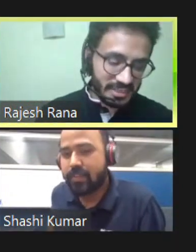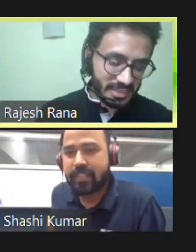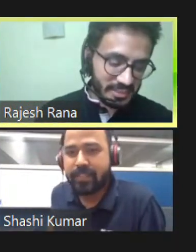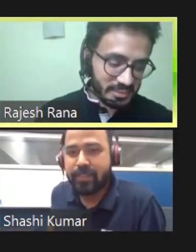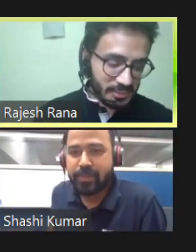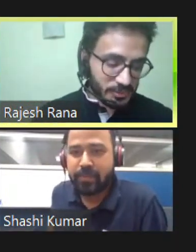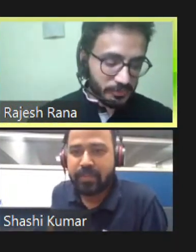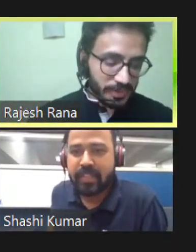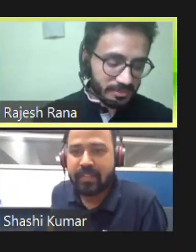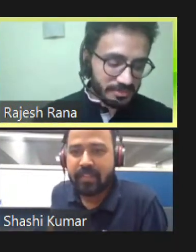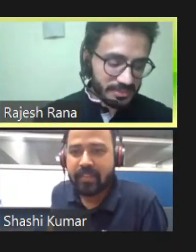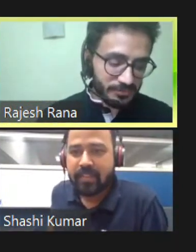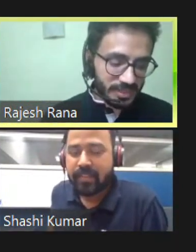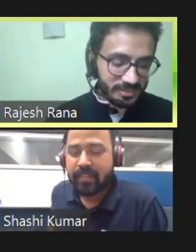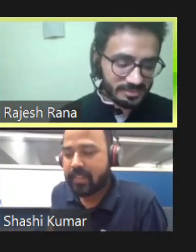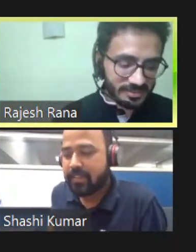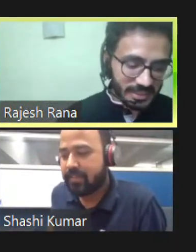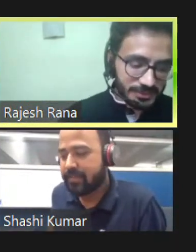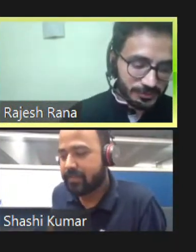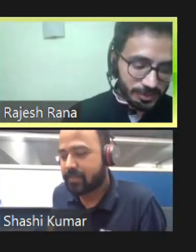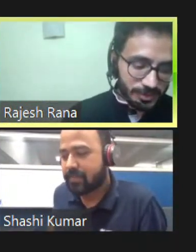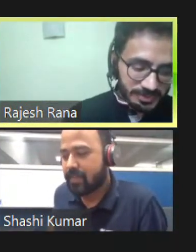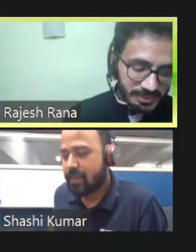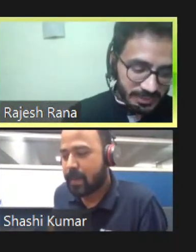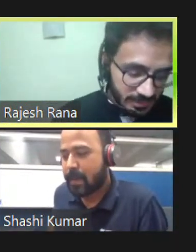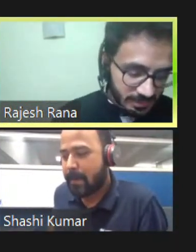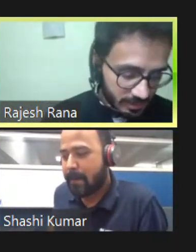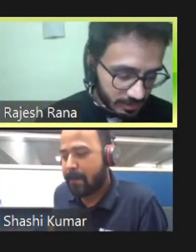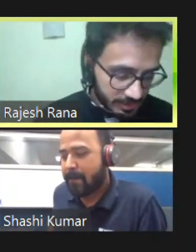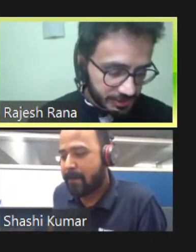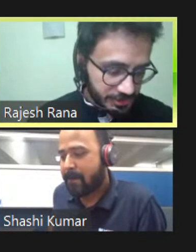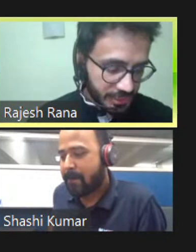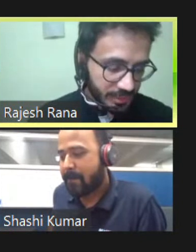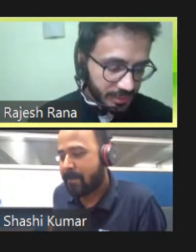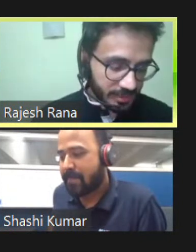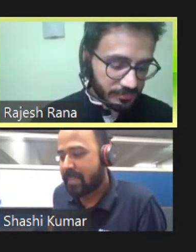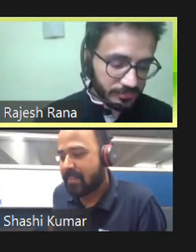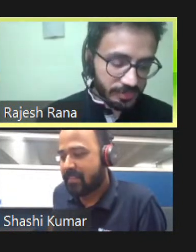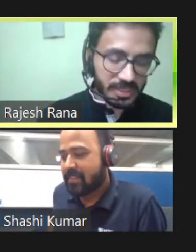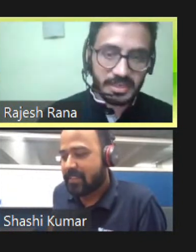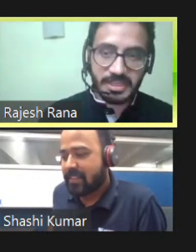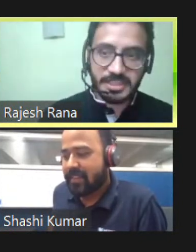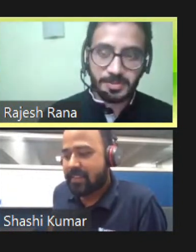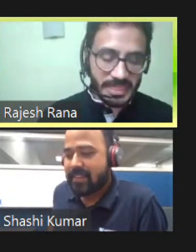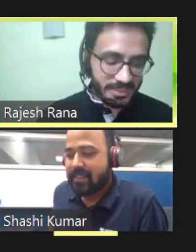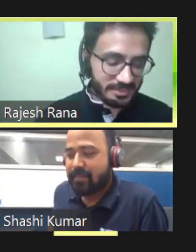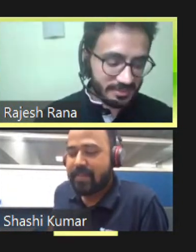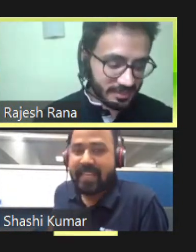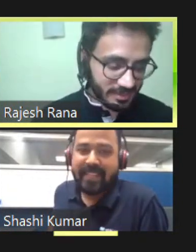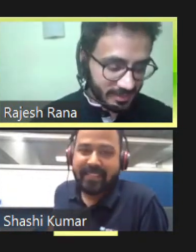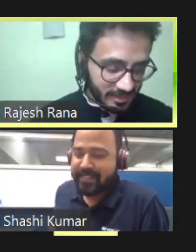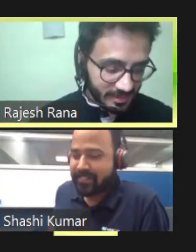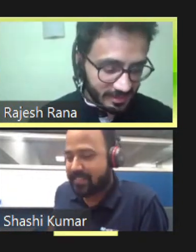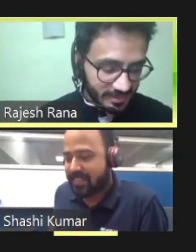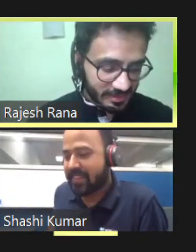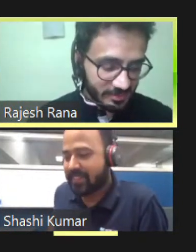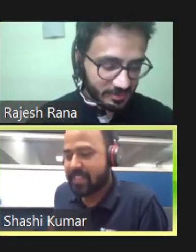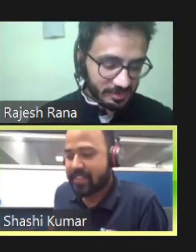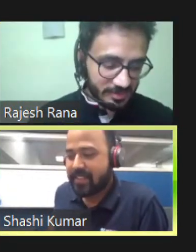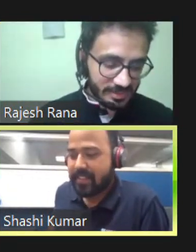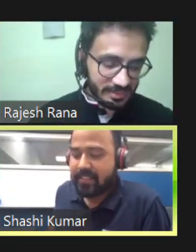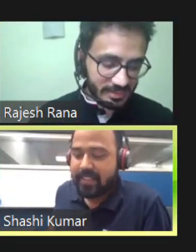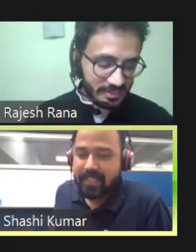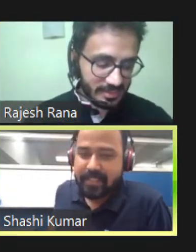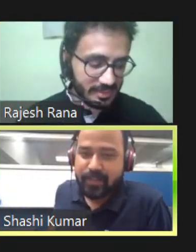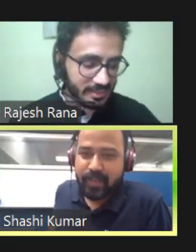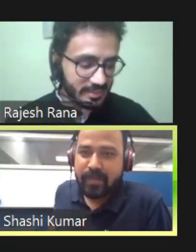just Right. So we receive one answer. It's from Shishti. One is please. Please,